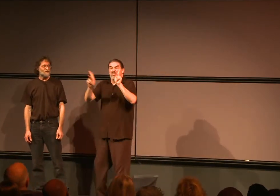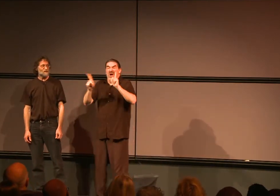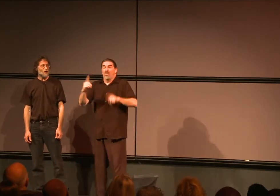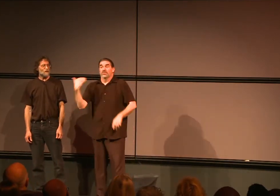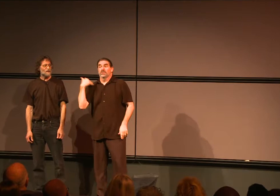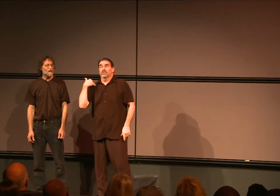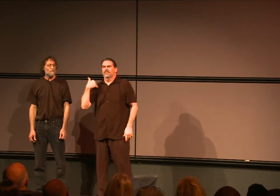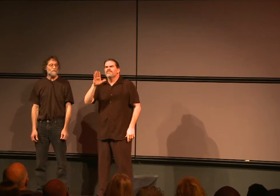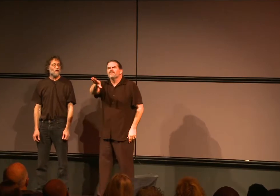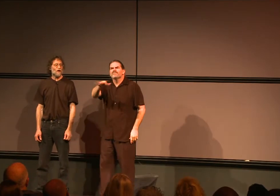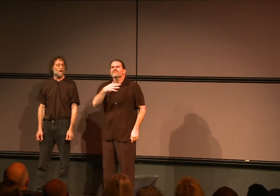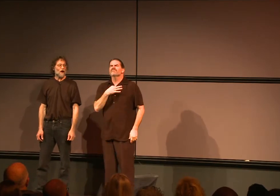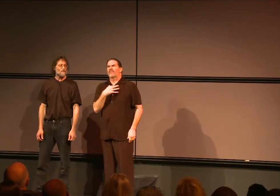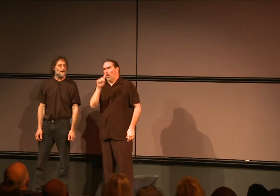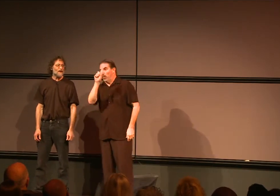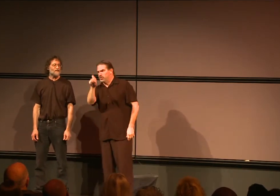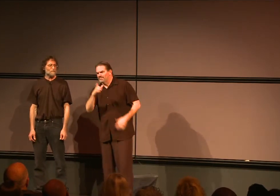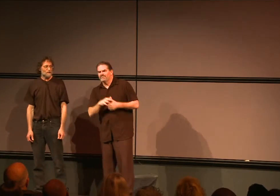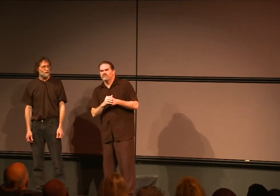So, people are often asking me,